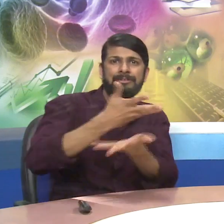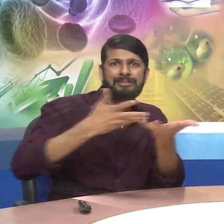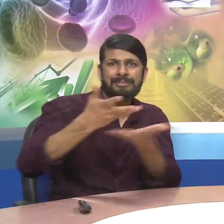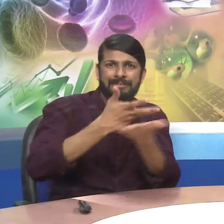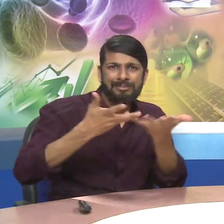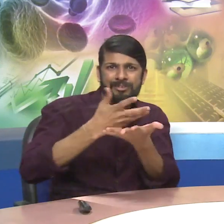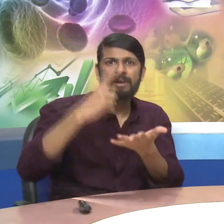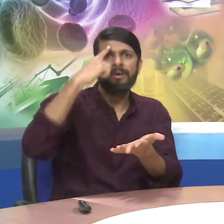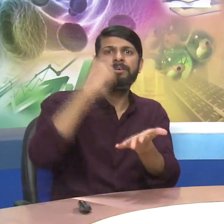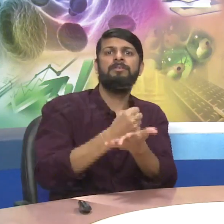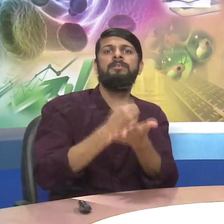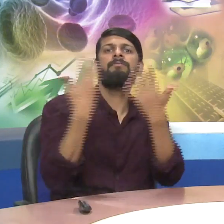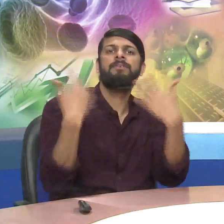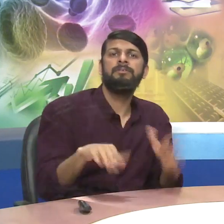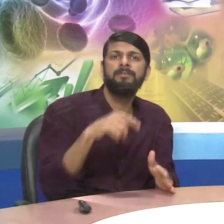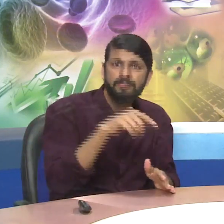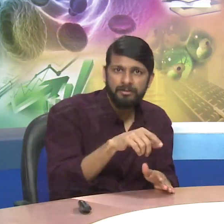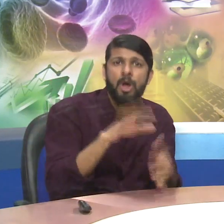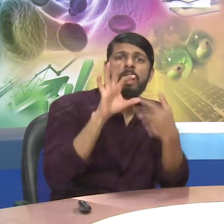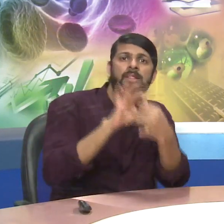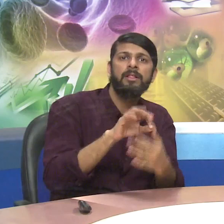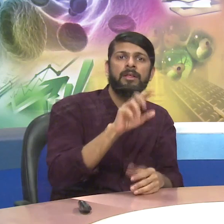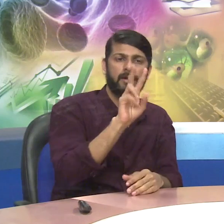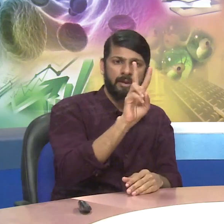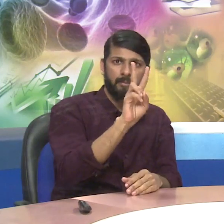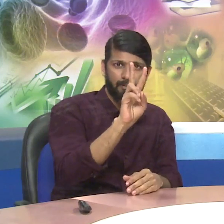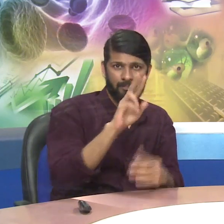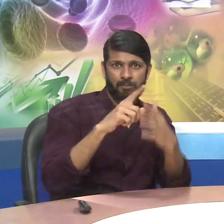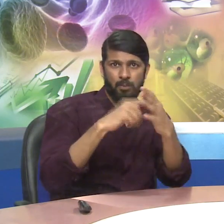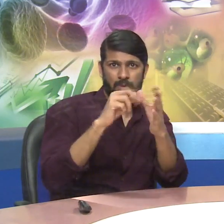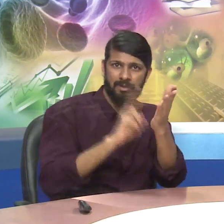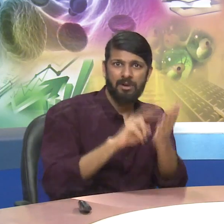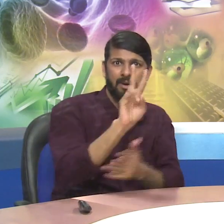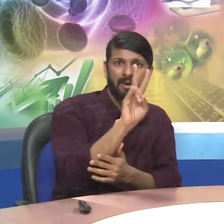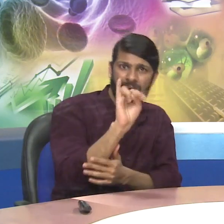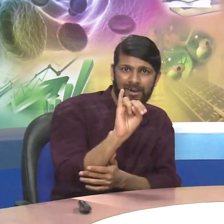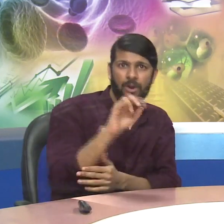in the year 1929. Hence, January 26,